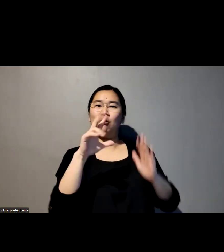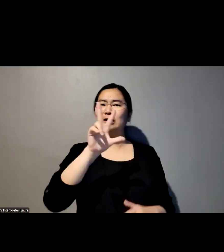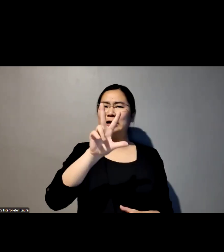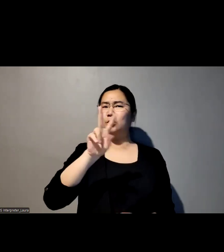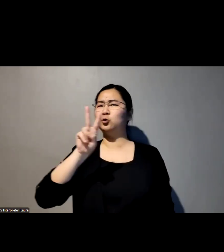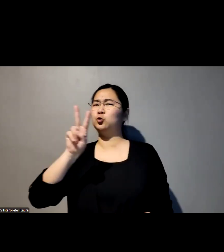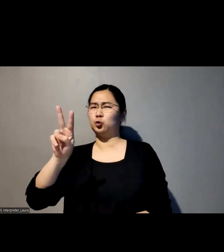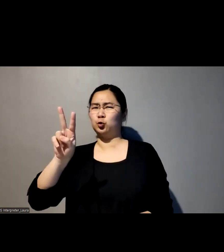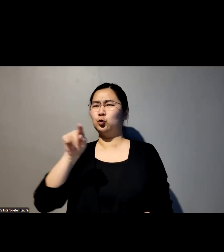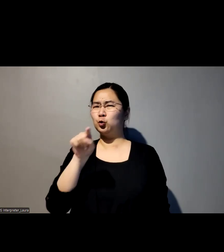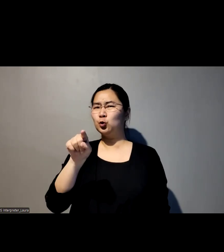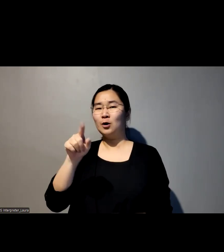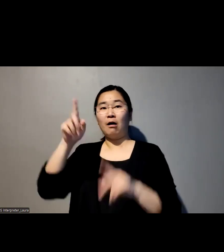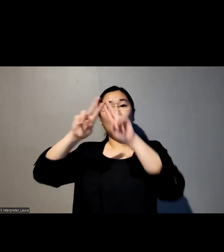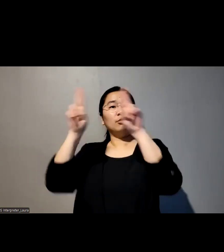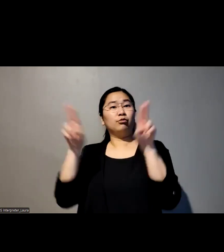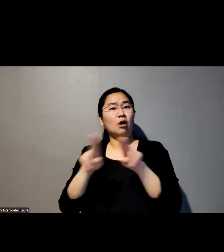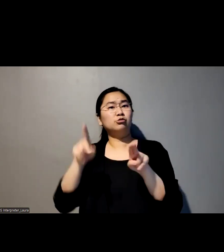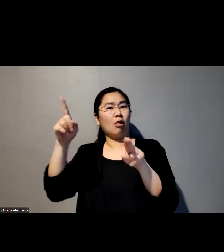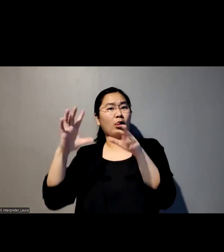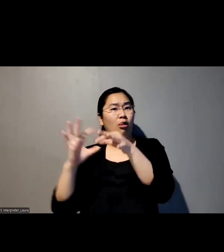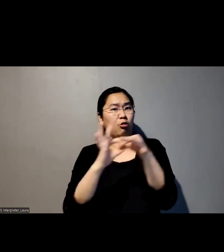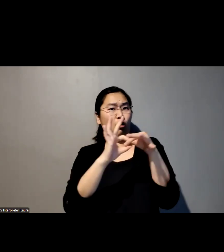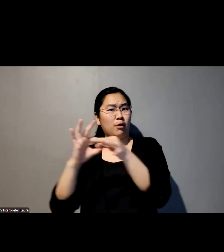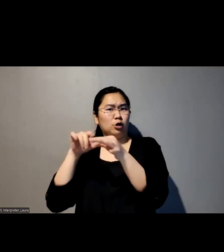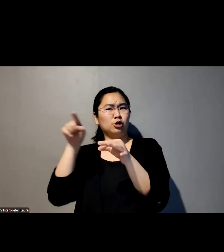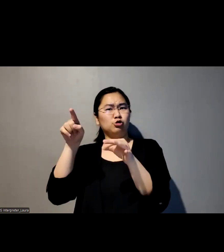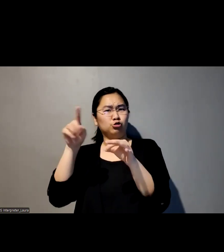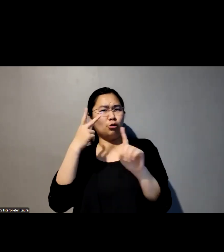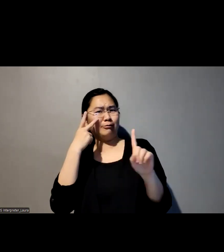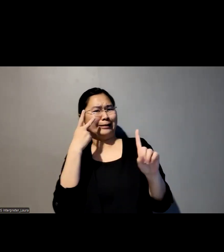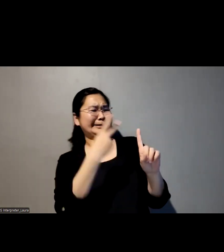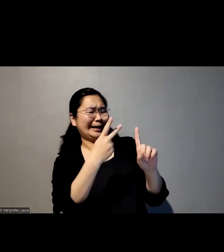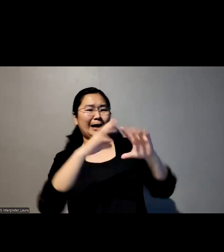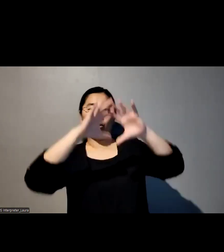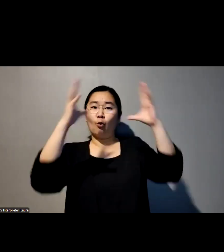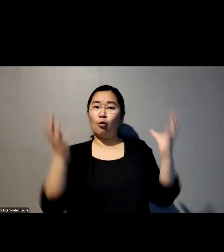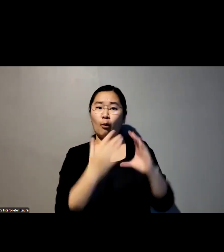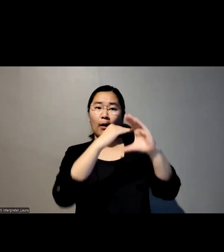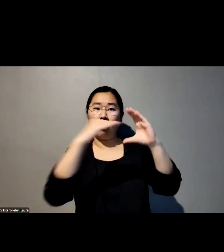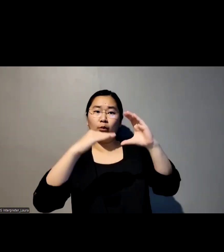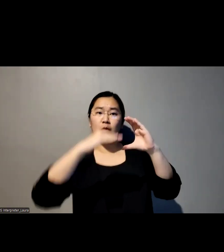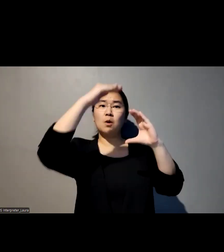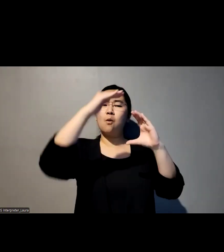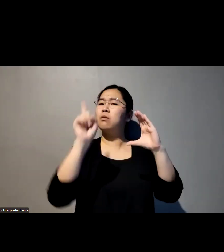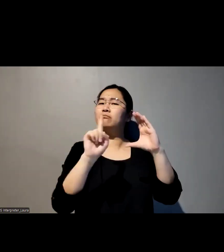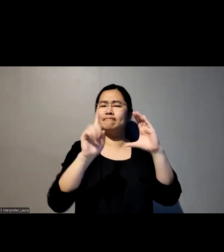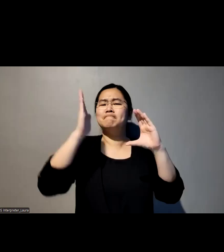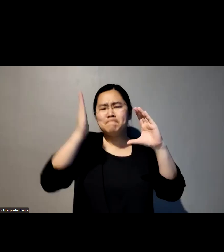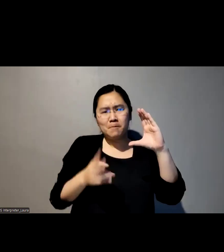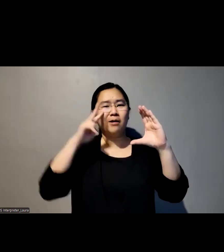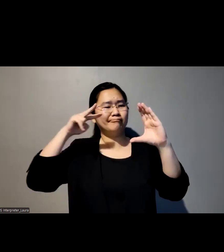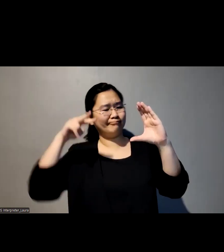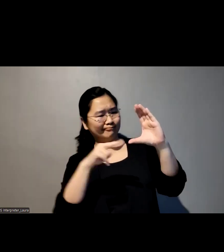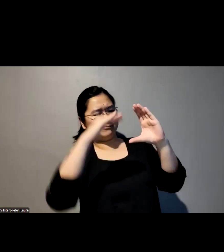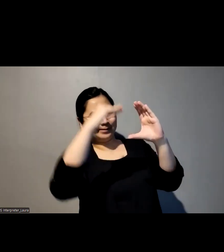it could be training, it could be technological resources, it could be just peer sharing between countries.